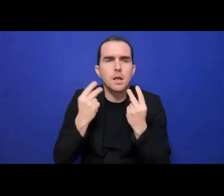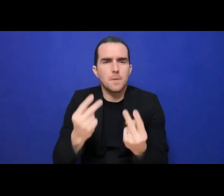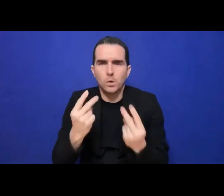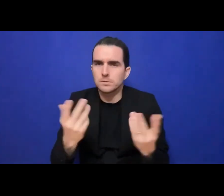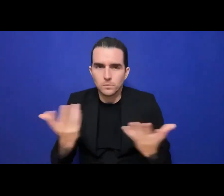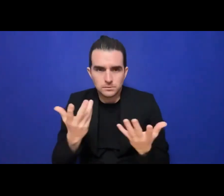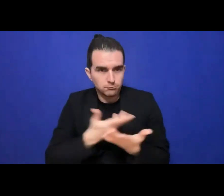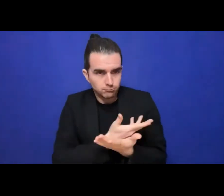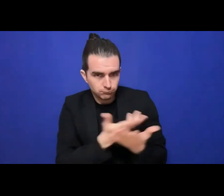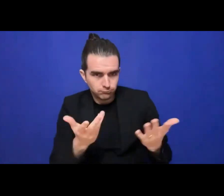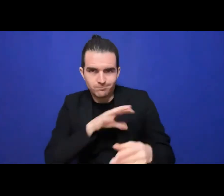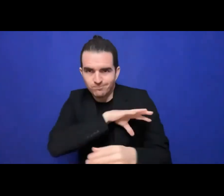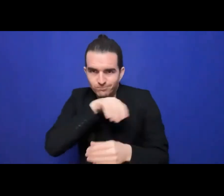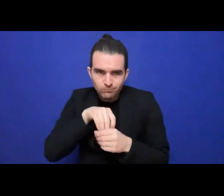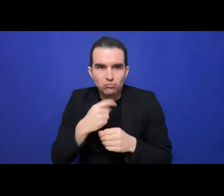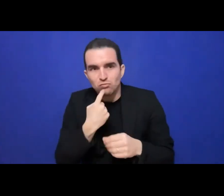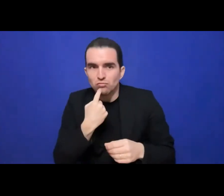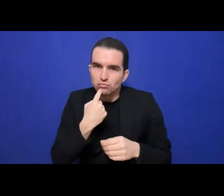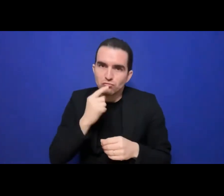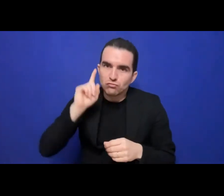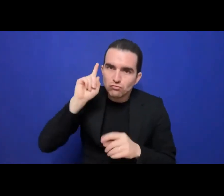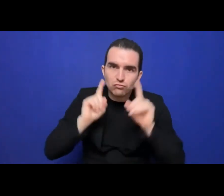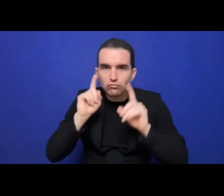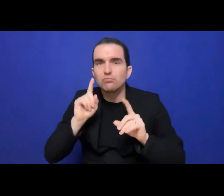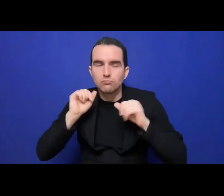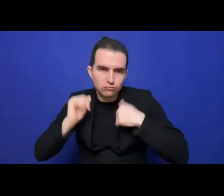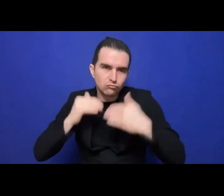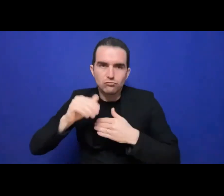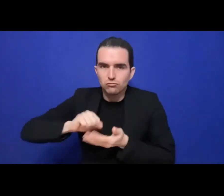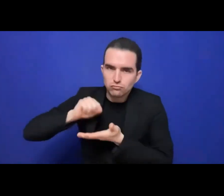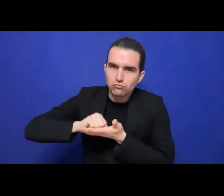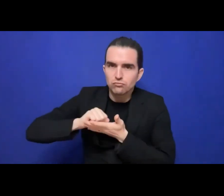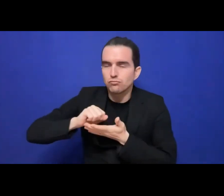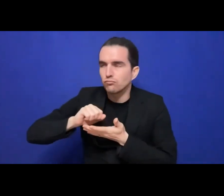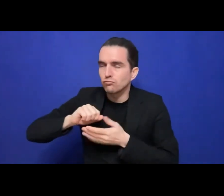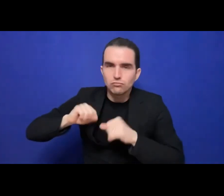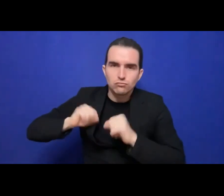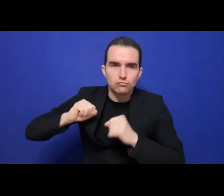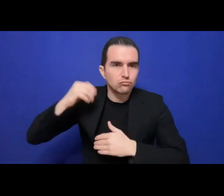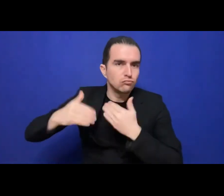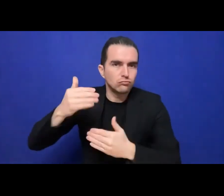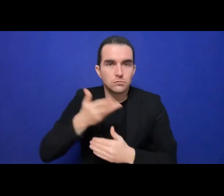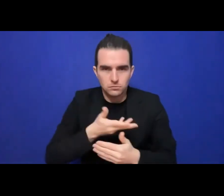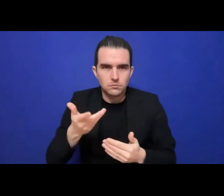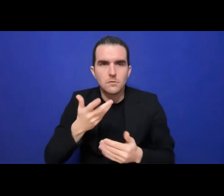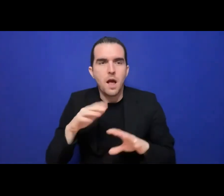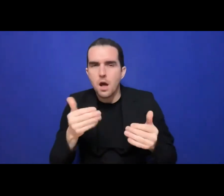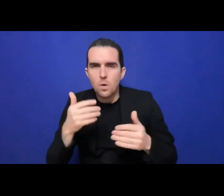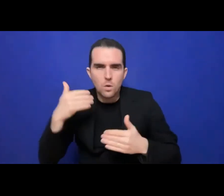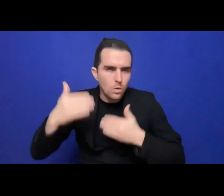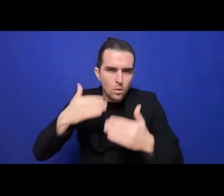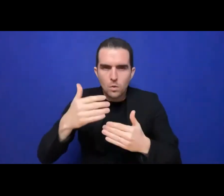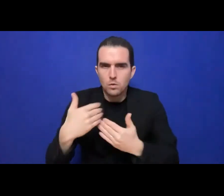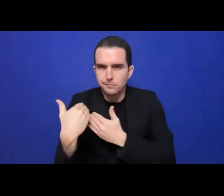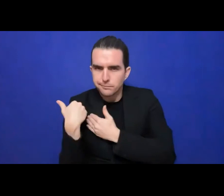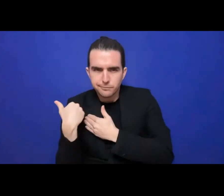tools. We must engage the citizens in assessing the quality and access of public services. It is important